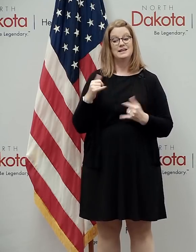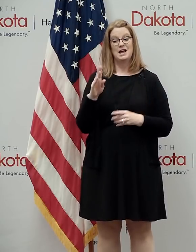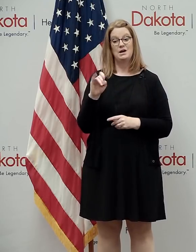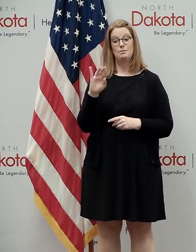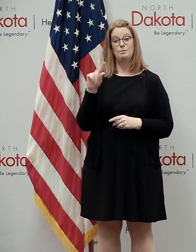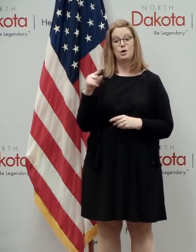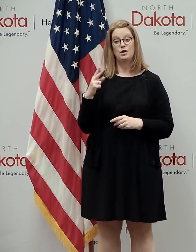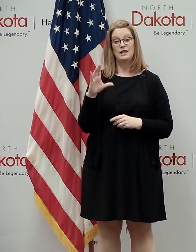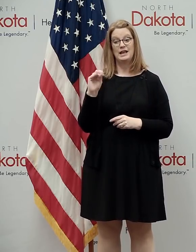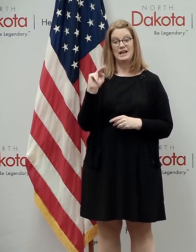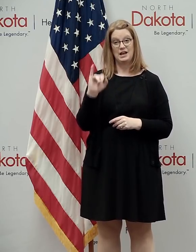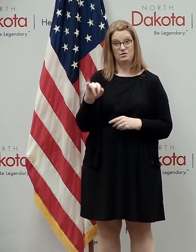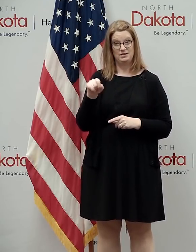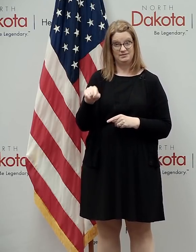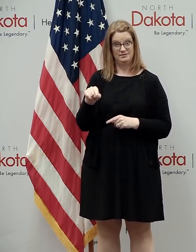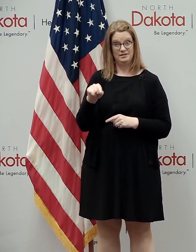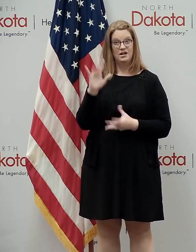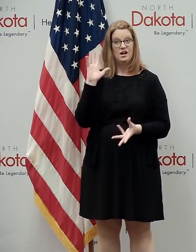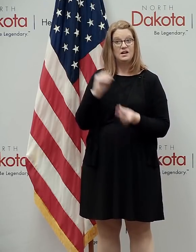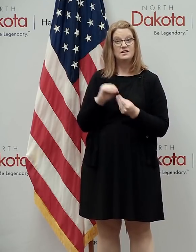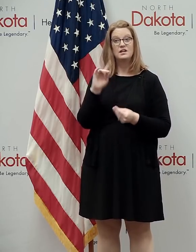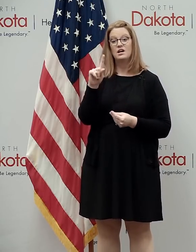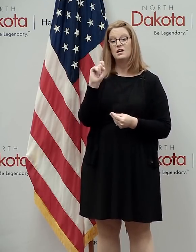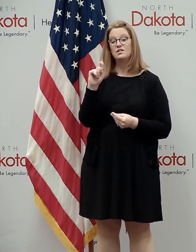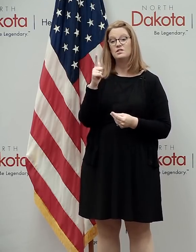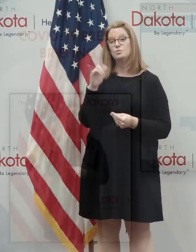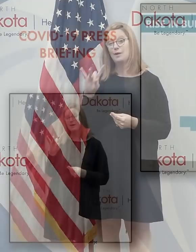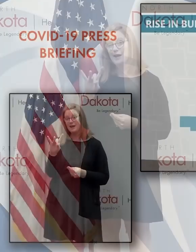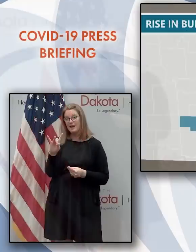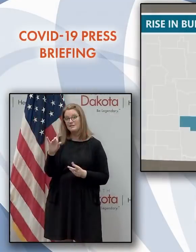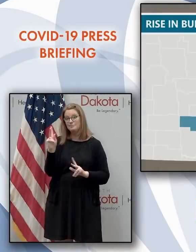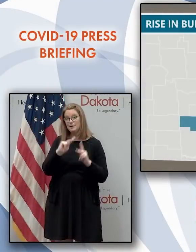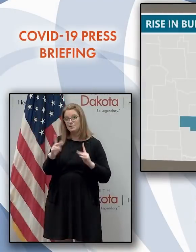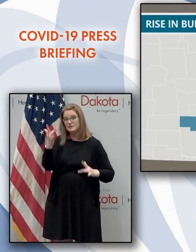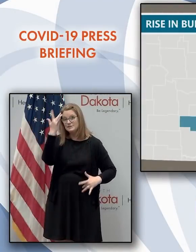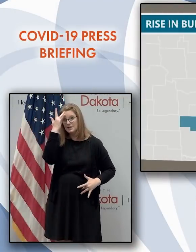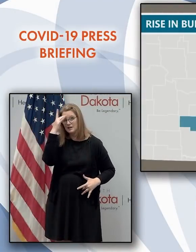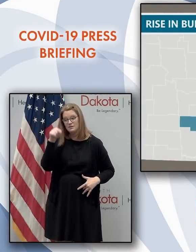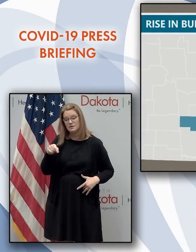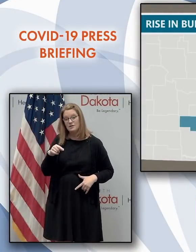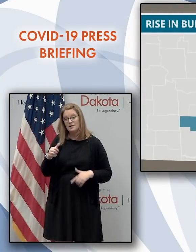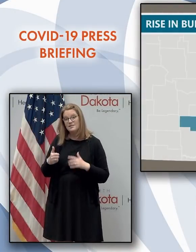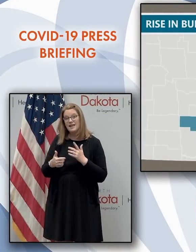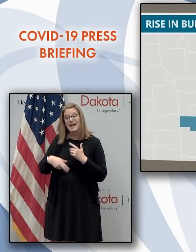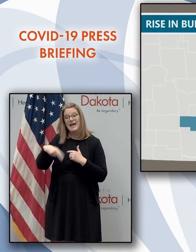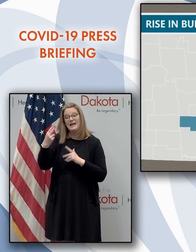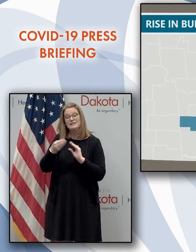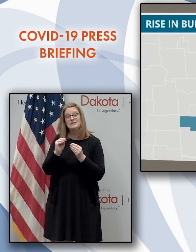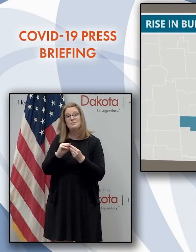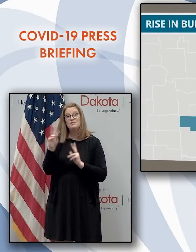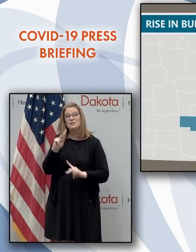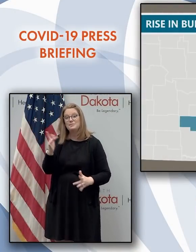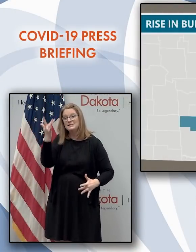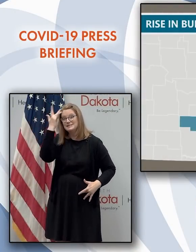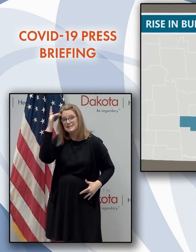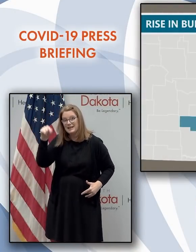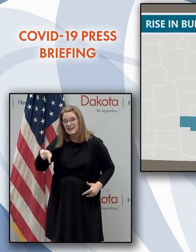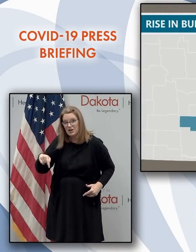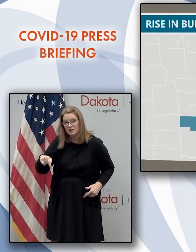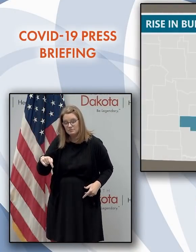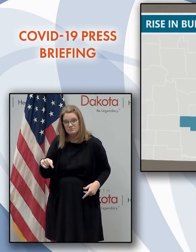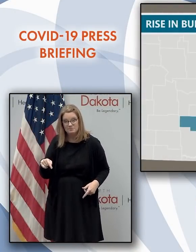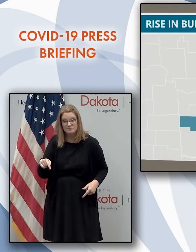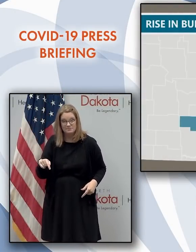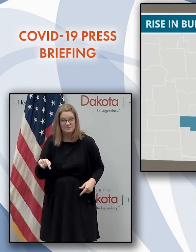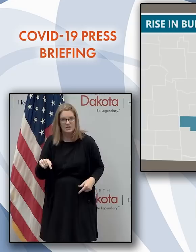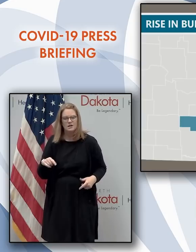County, at 128 active cases, has got the most active cases of any county in North Dakota. That's was the